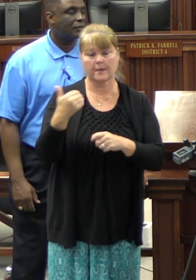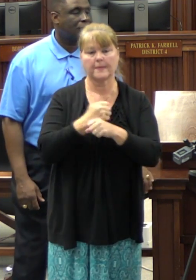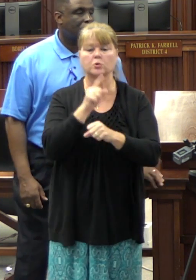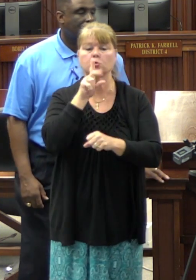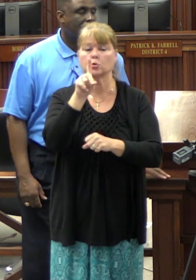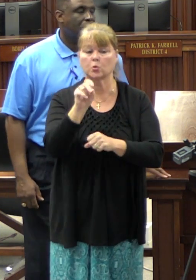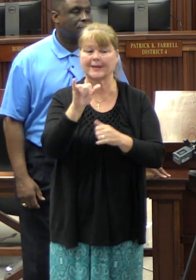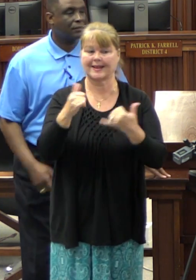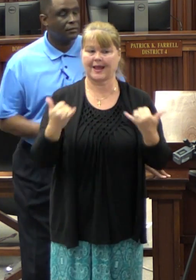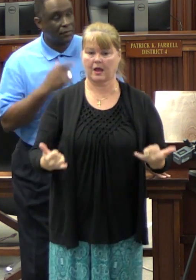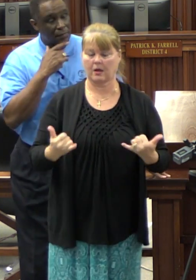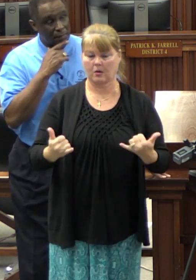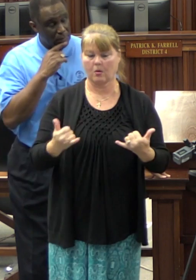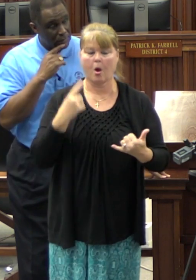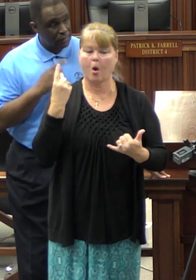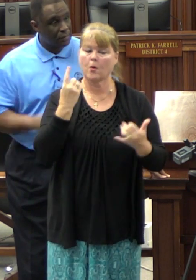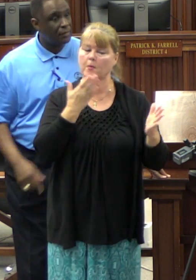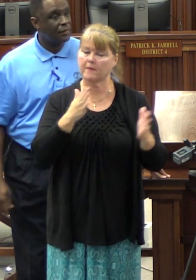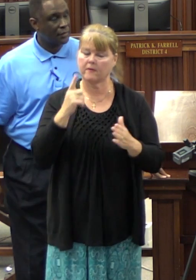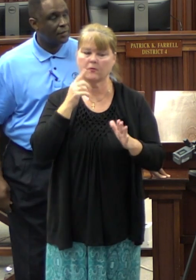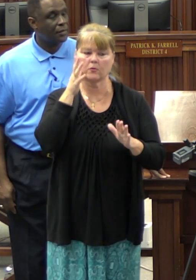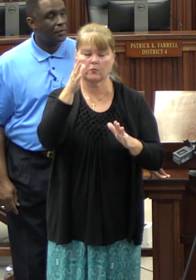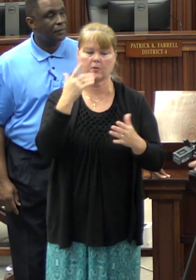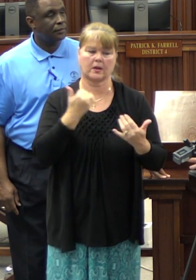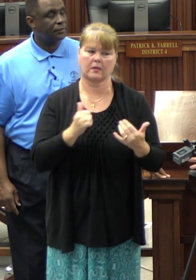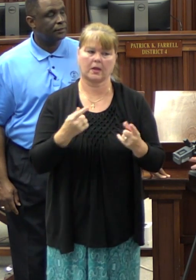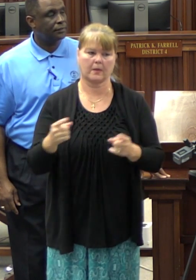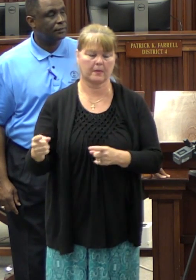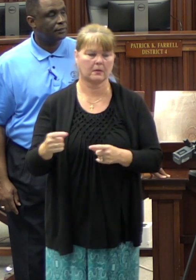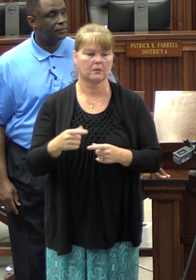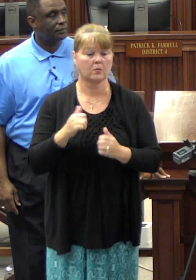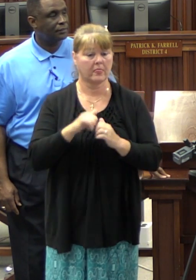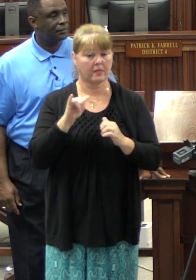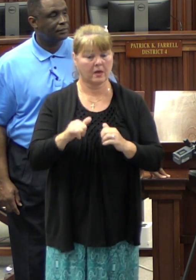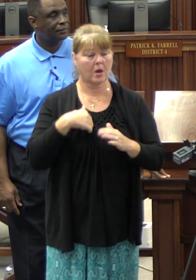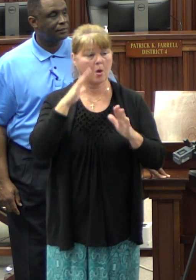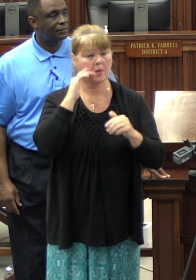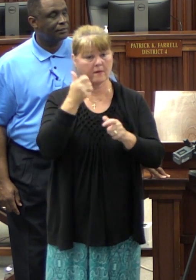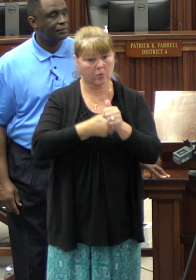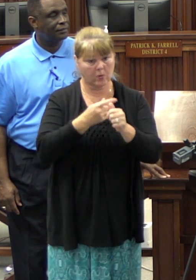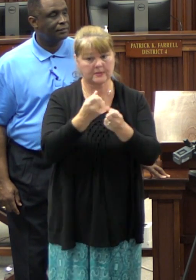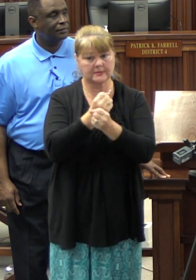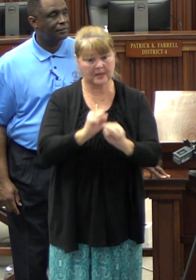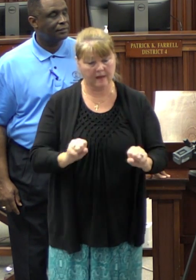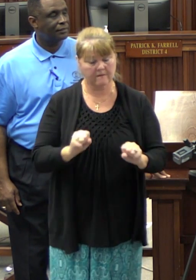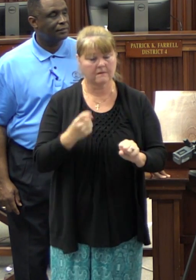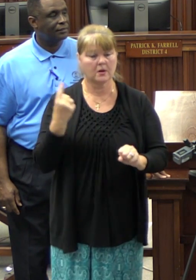do that now, as always, preparing for the season. So with that, hope everybody's